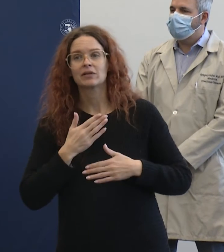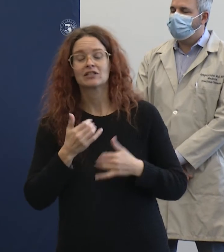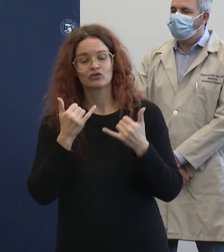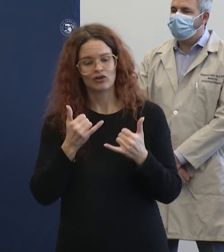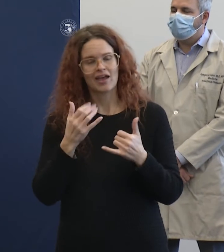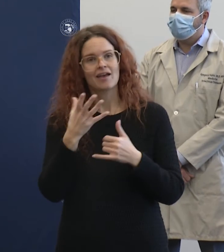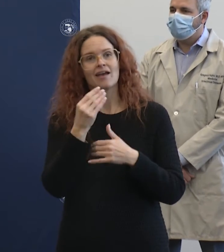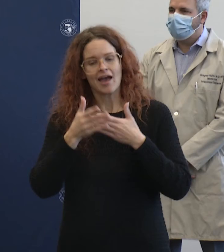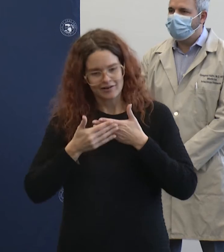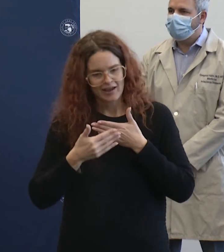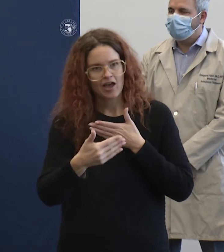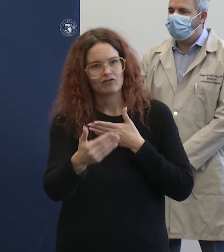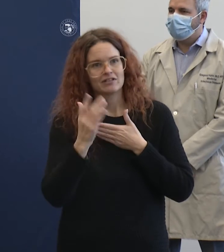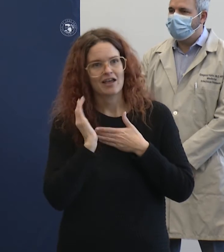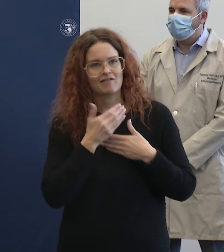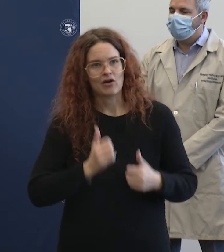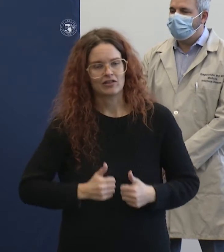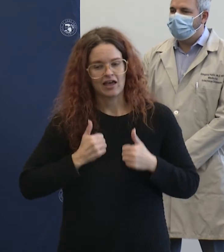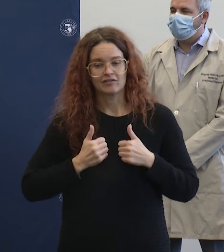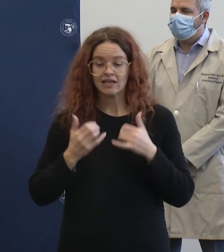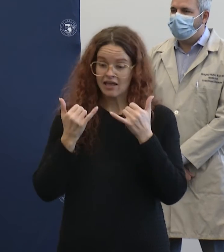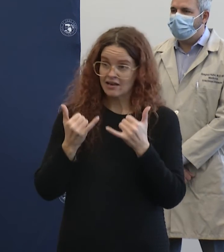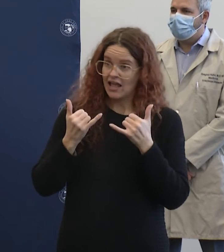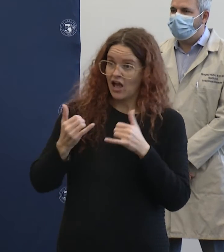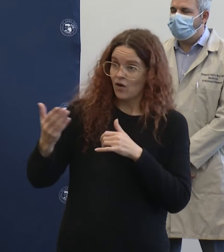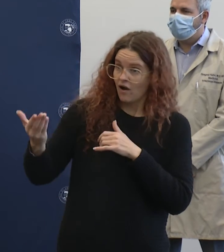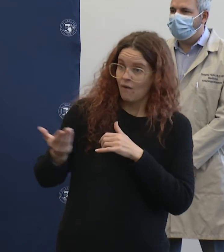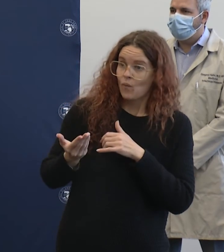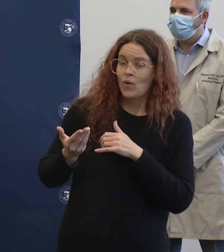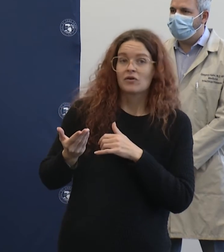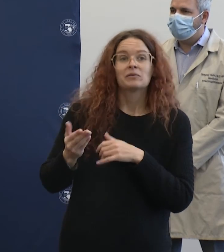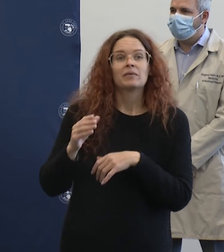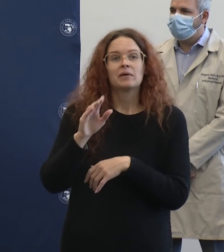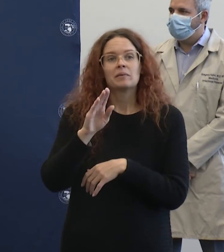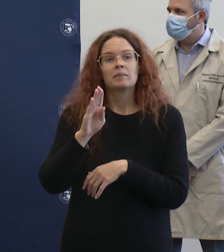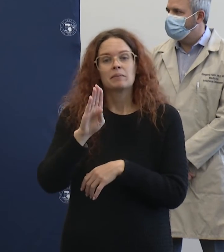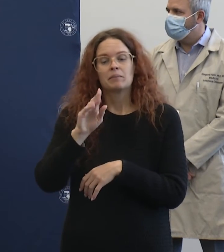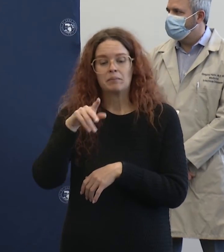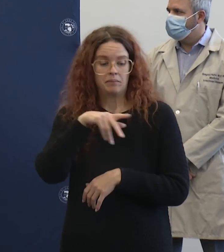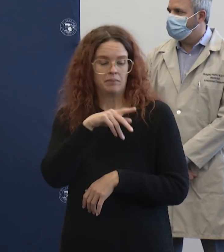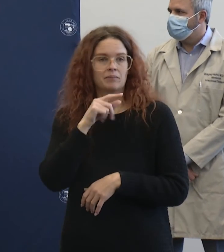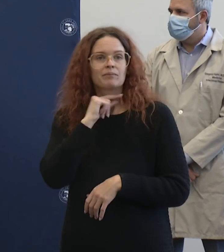is my honor now to welcome to the podium Pastor Barry Tidwell.